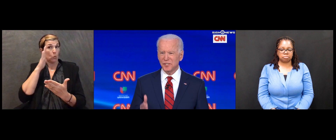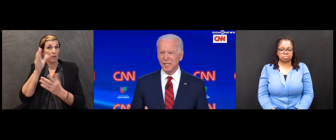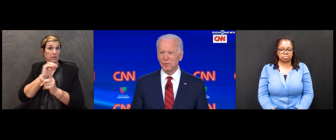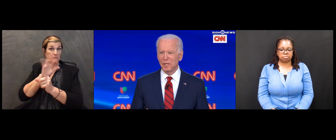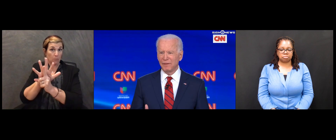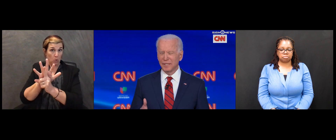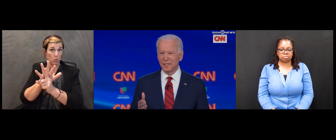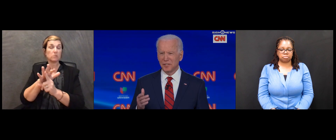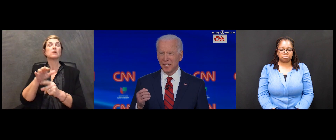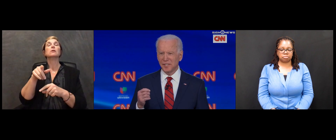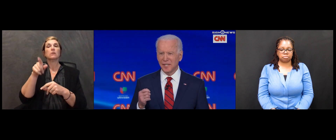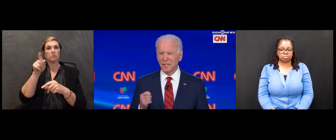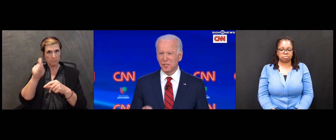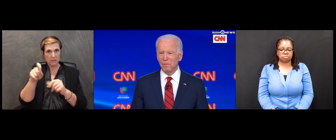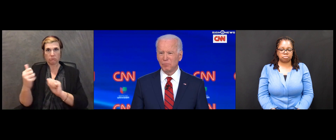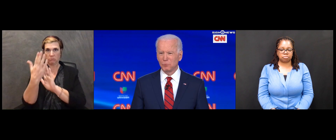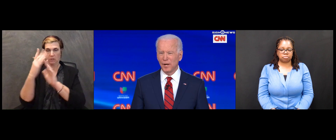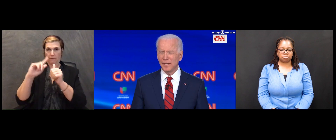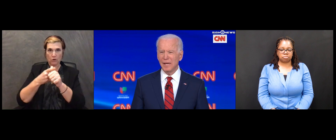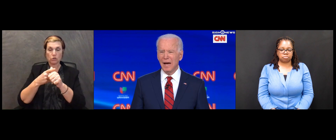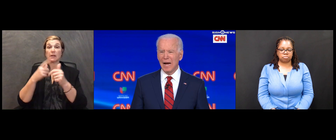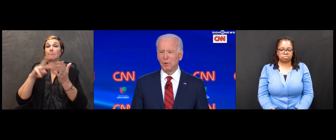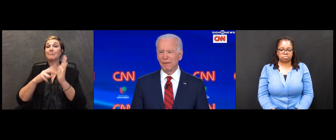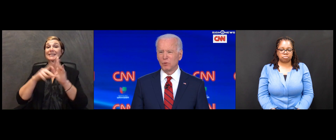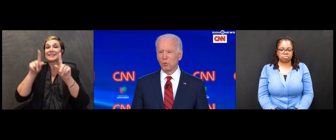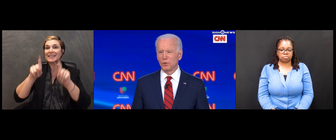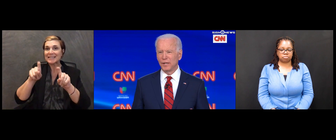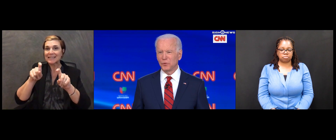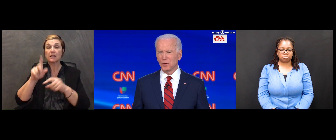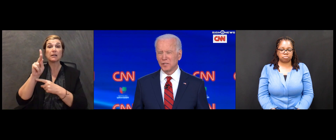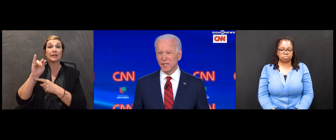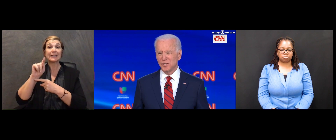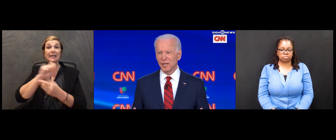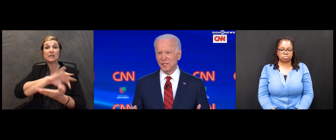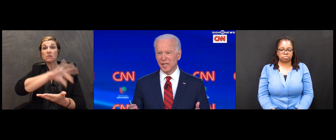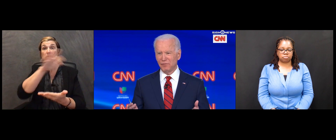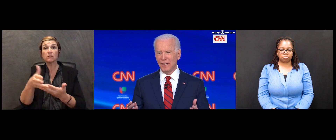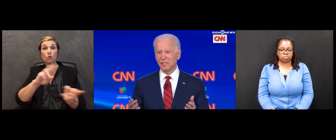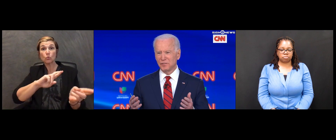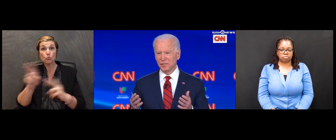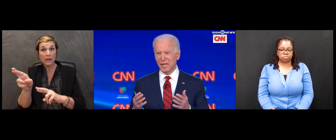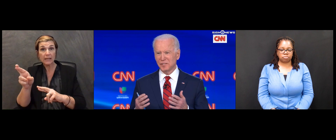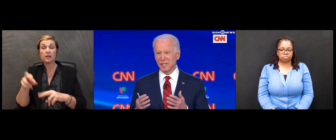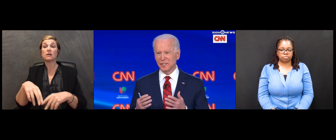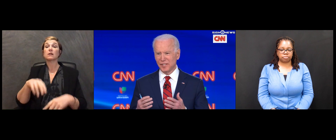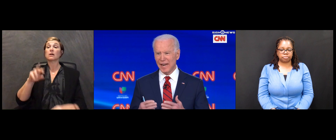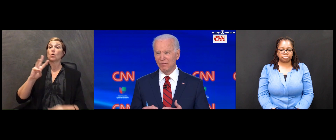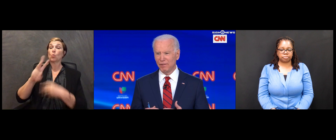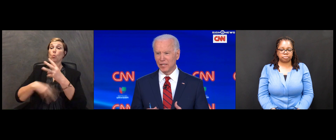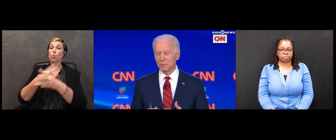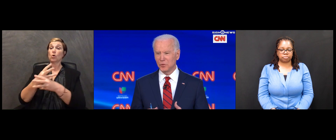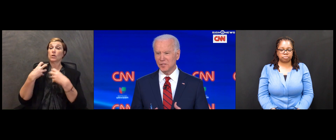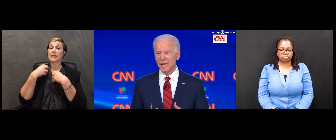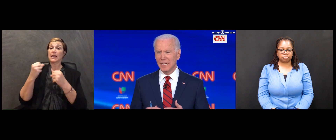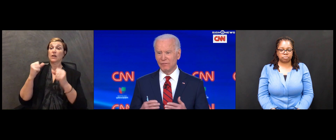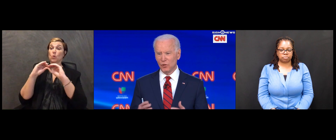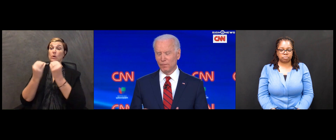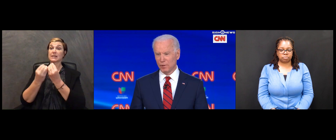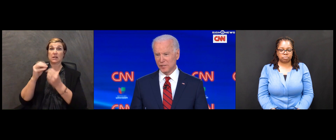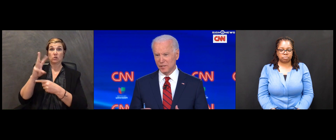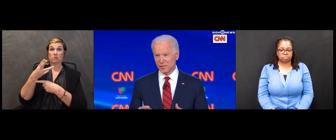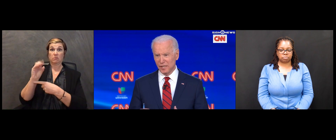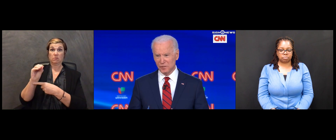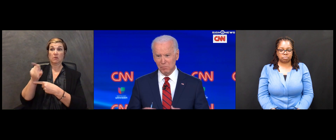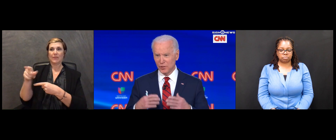do testing. We have to get the testing kits up and ready. I would have the World Health Organization. I'd take advantage of the test kits they have available to us, even